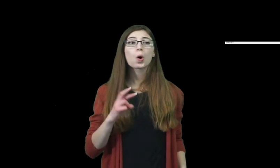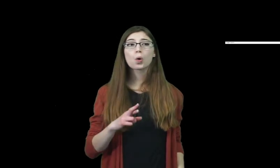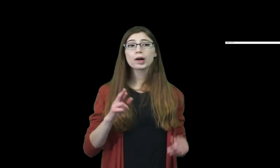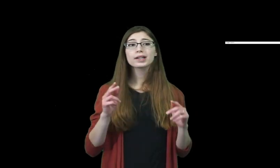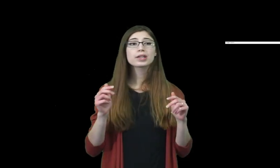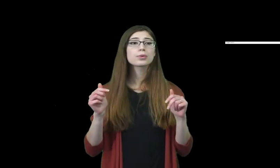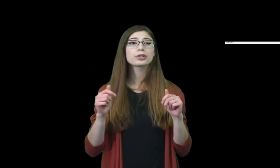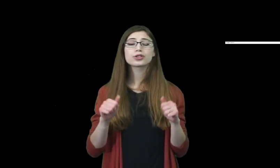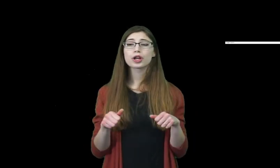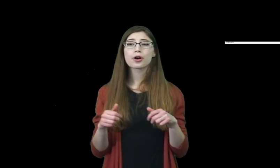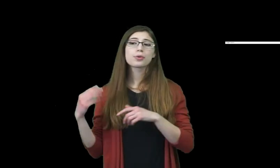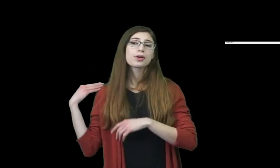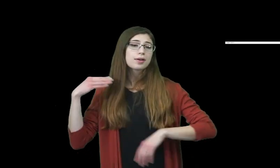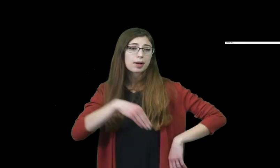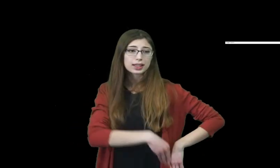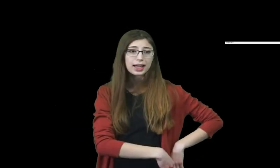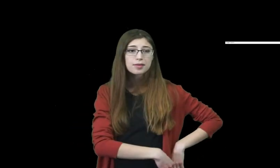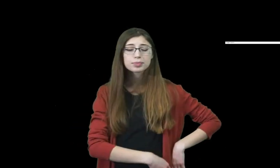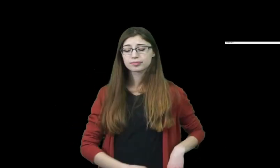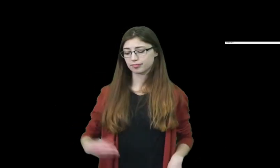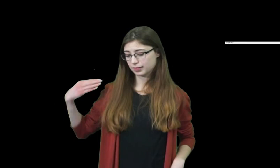Or you could show buckling up, like